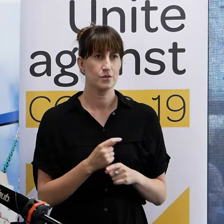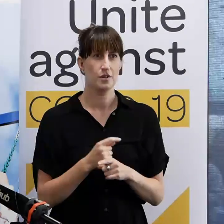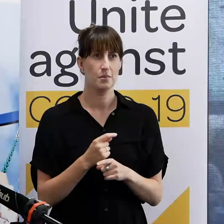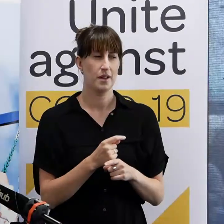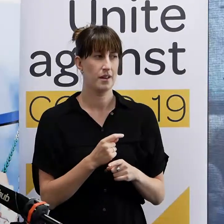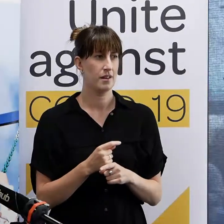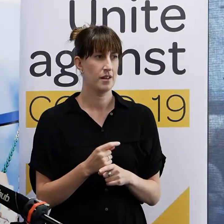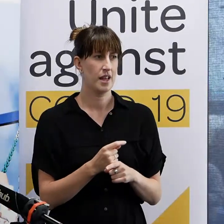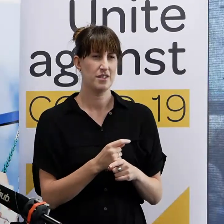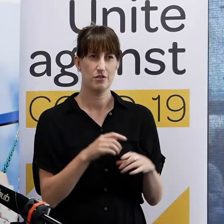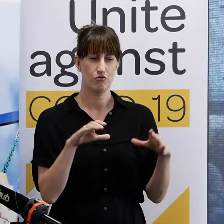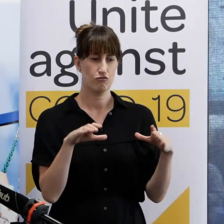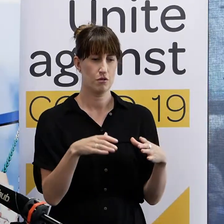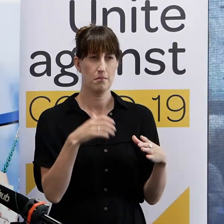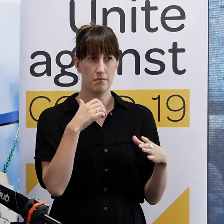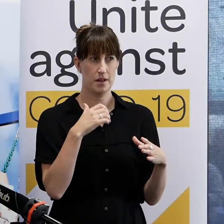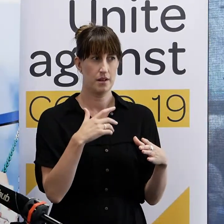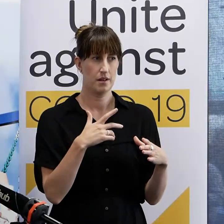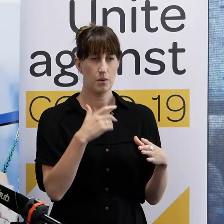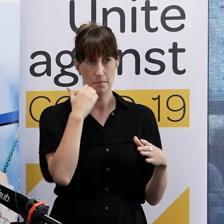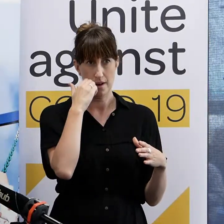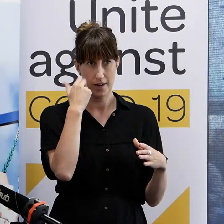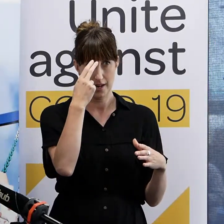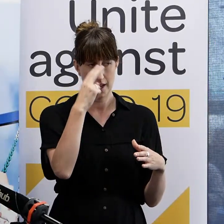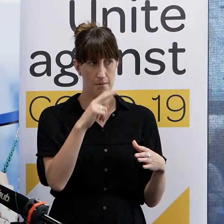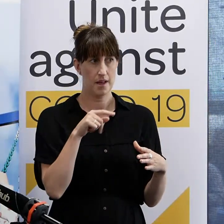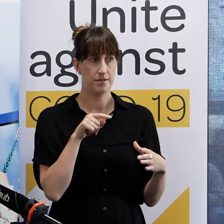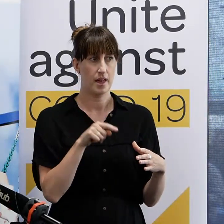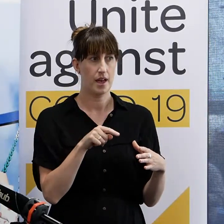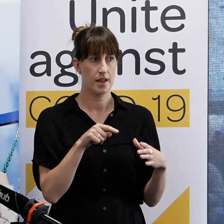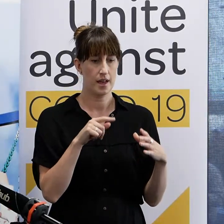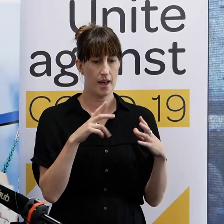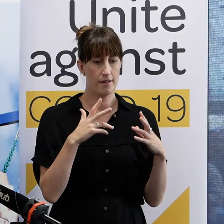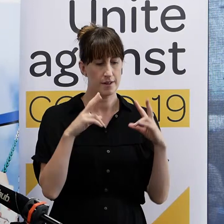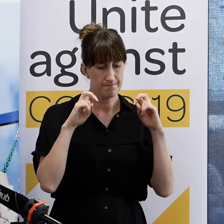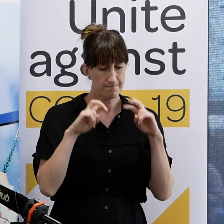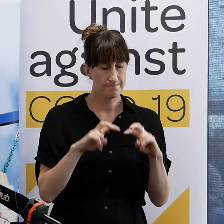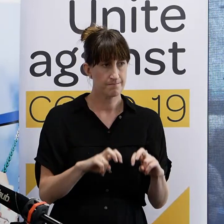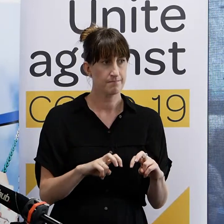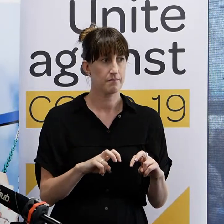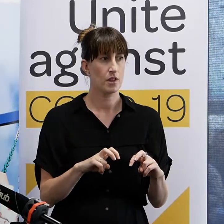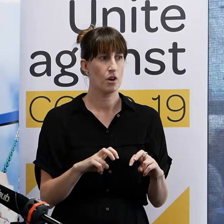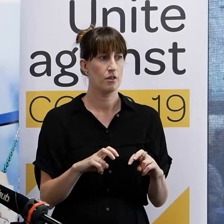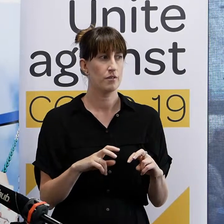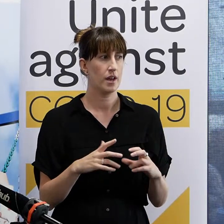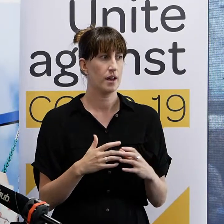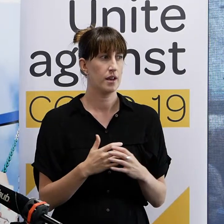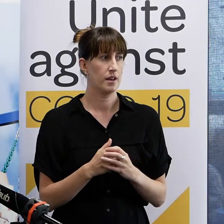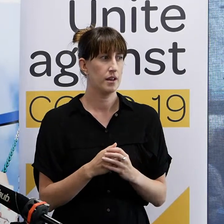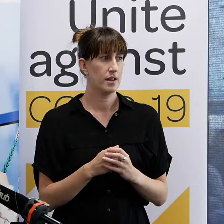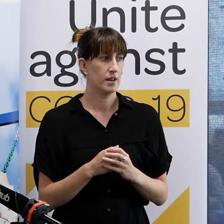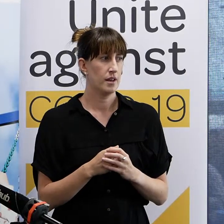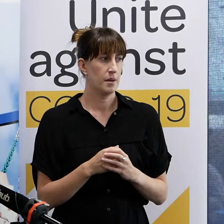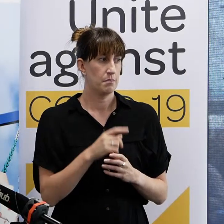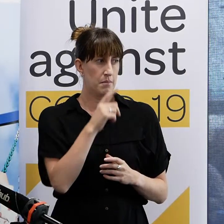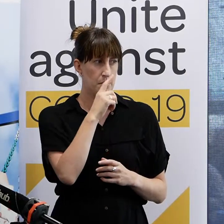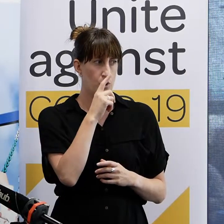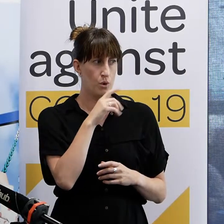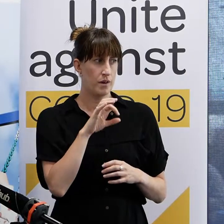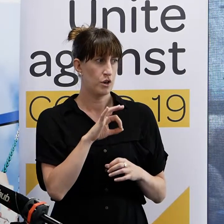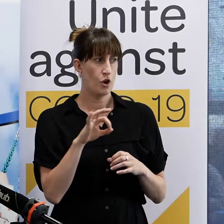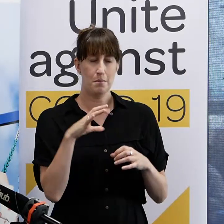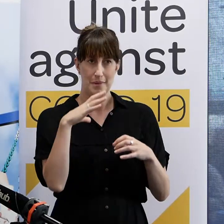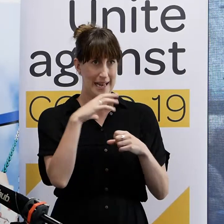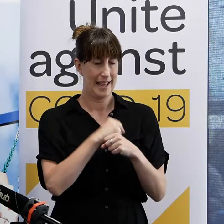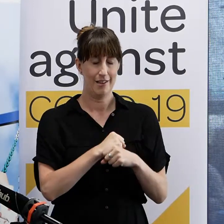on measuring the impact of COVID deniers like LTK or other public figures on sort of